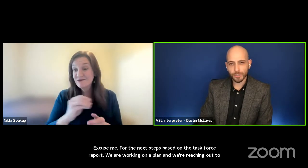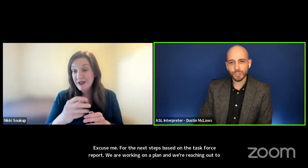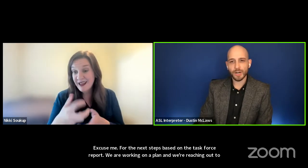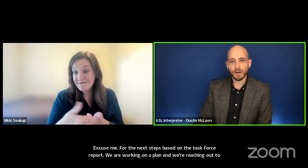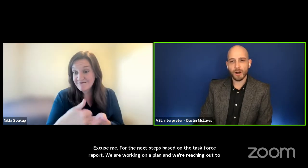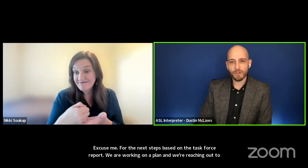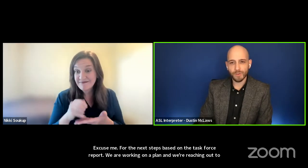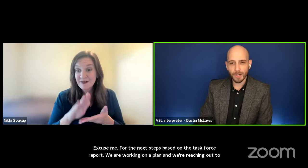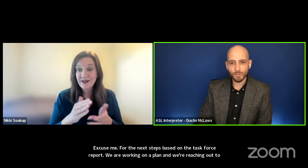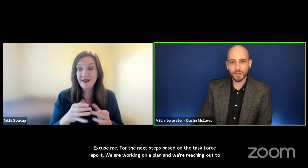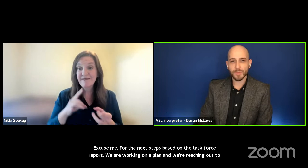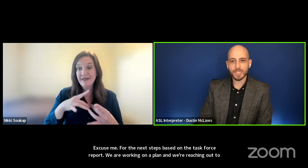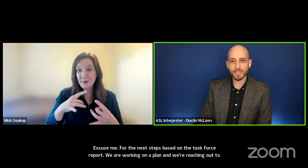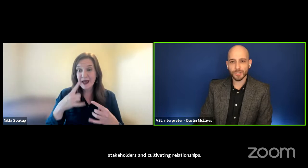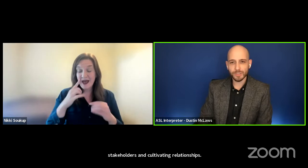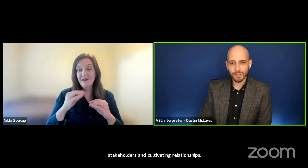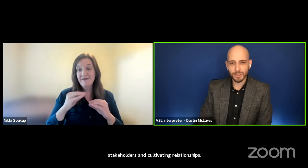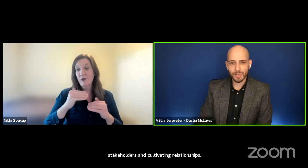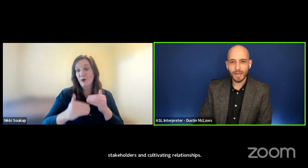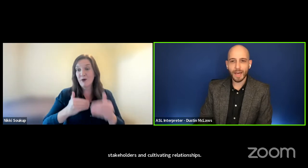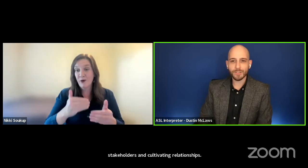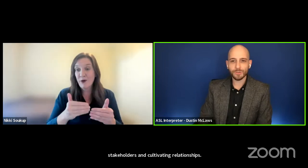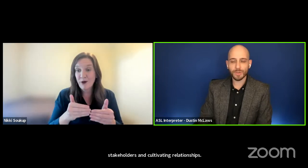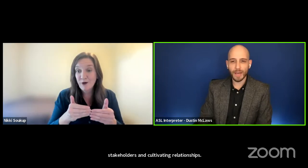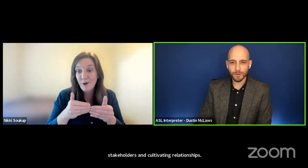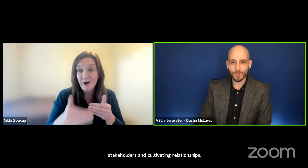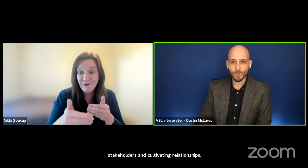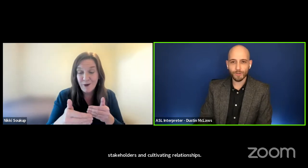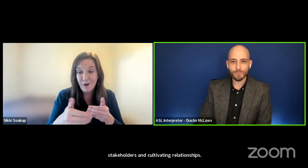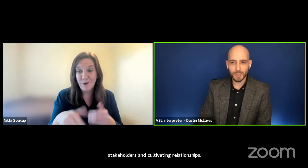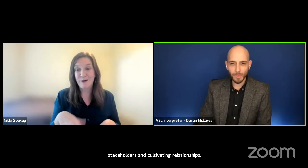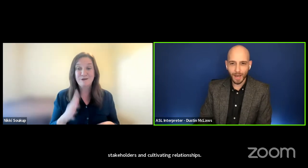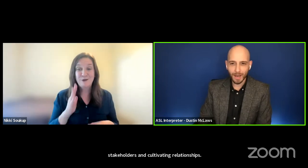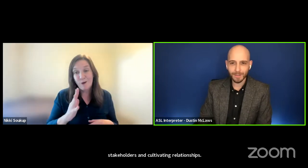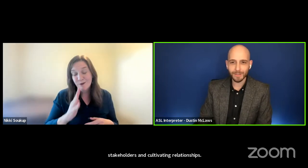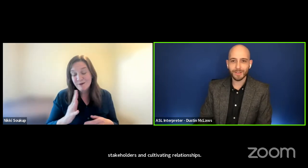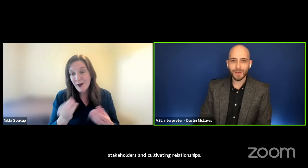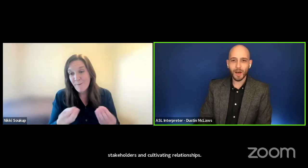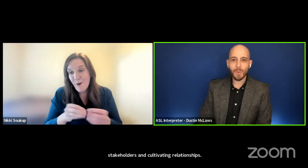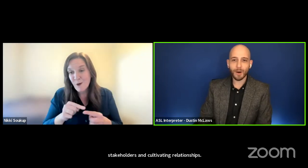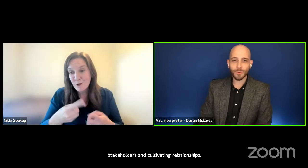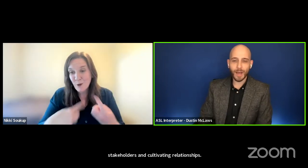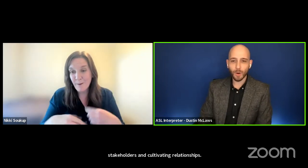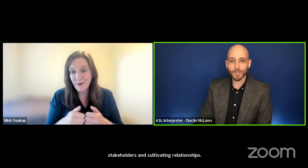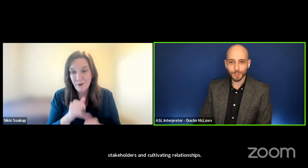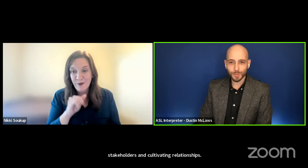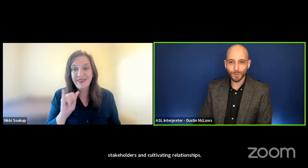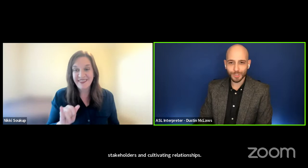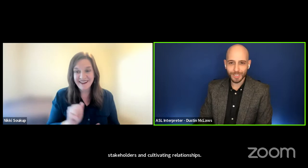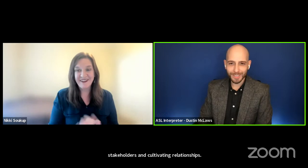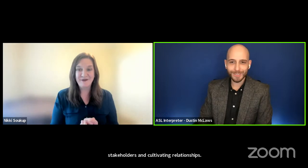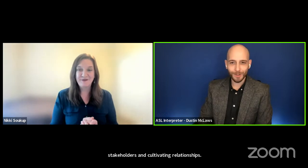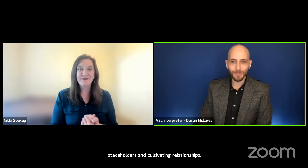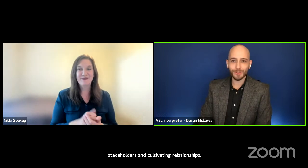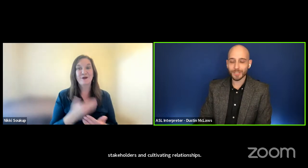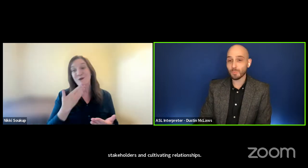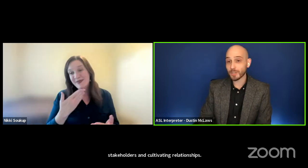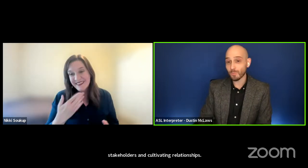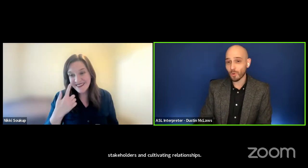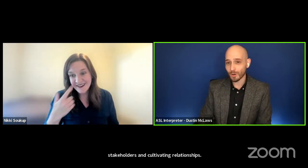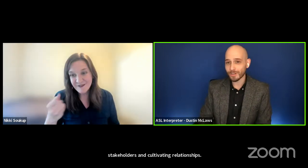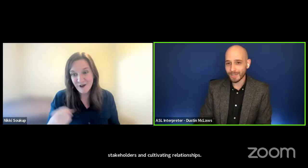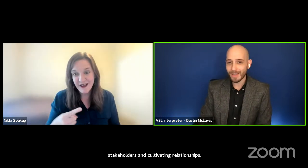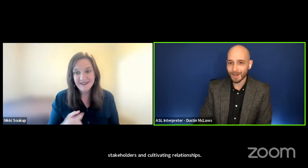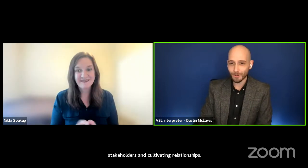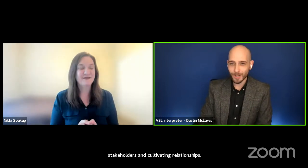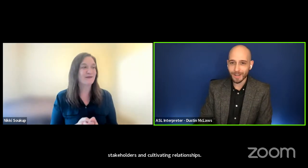in order to share our final recommendations and to gather your feedback about how we should proceed. So